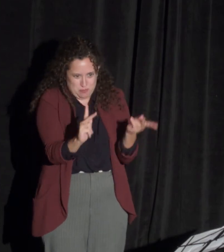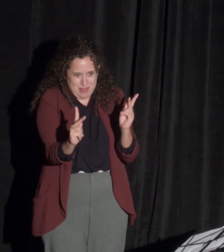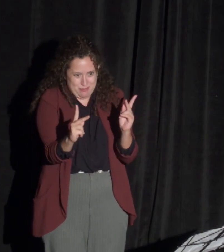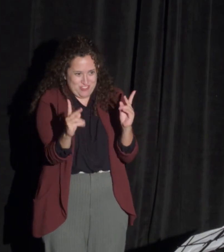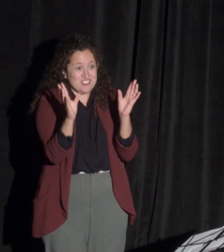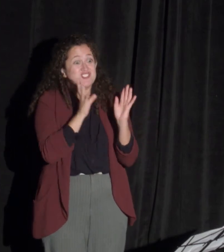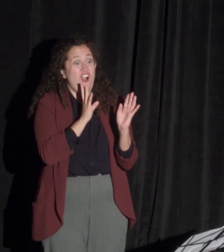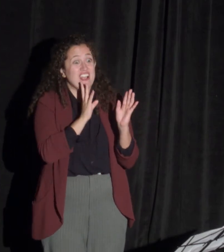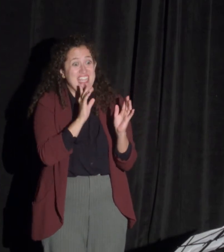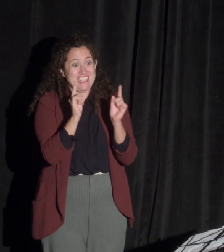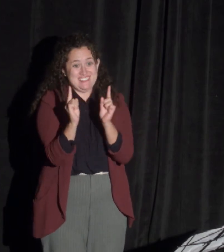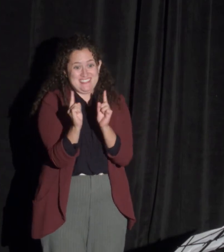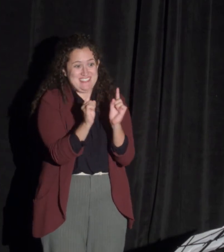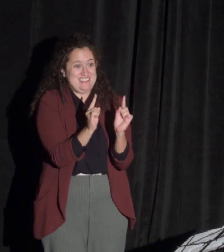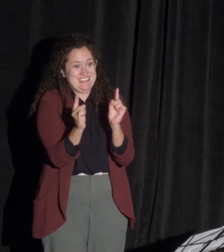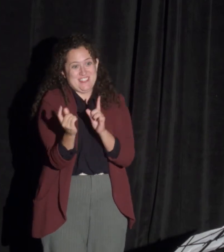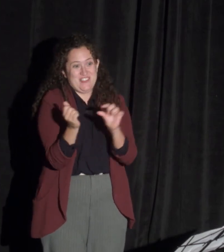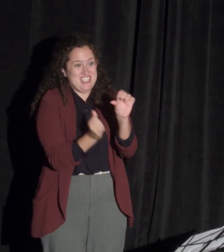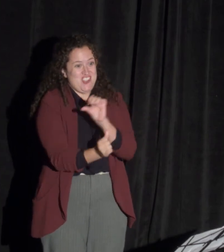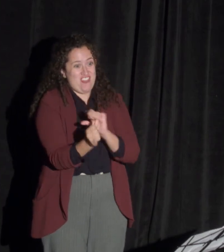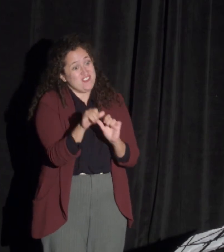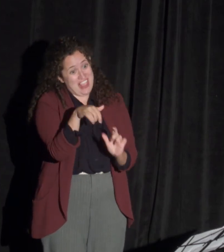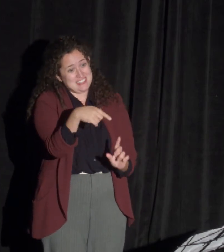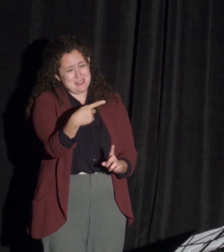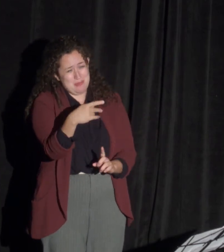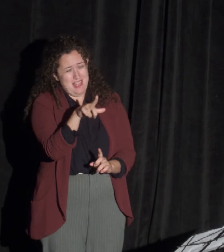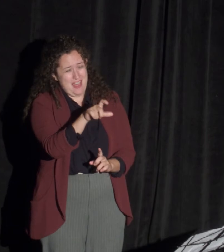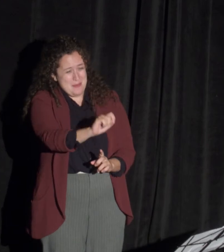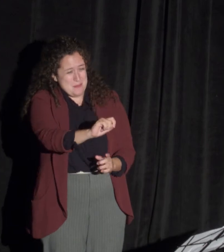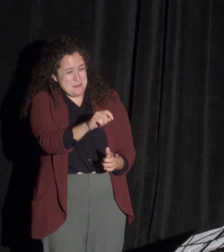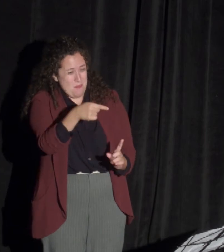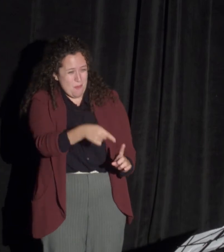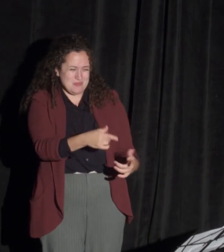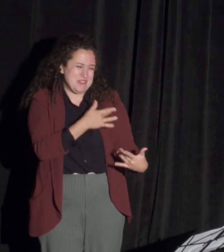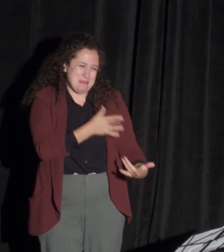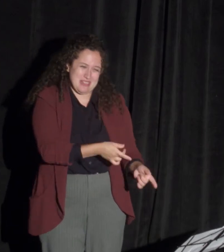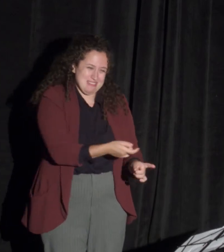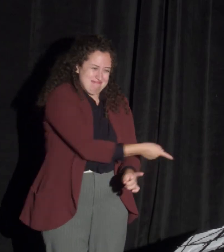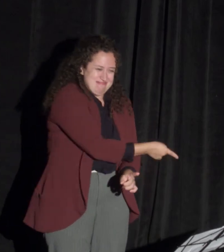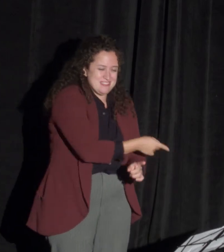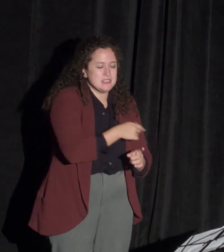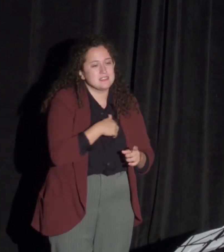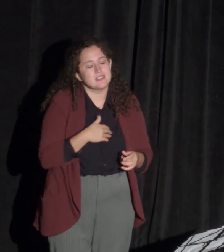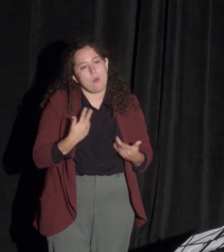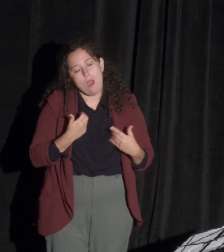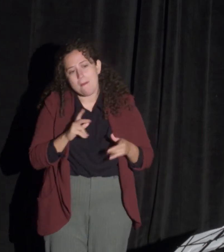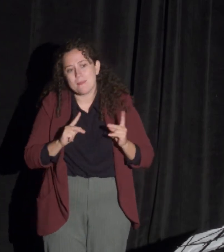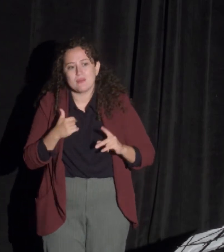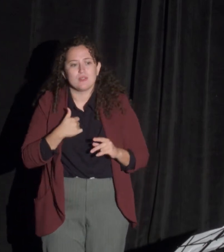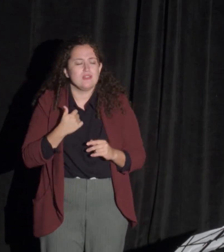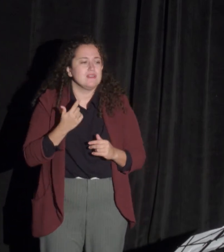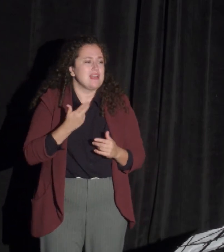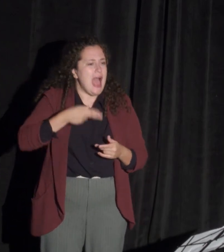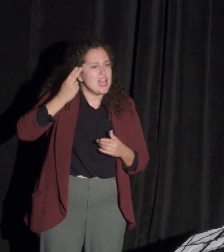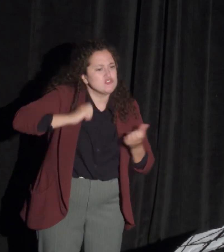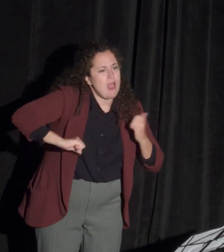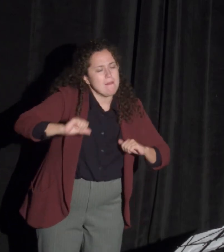So I wanted to write one that was for me and other people who love space battles and high drama in a military or diplomatic setting, but would like to